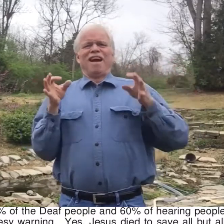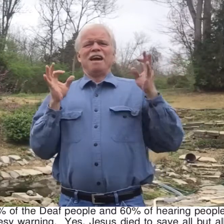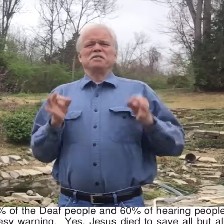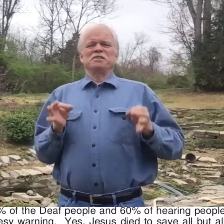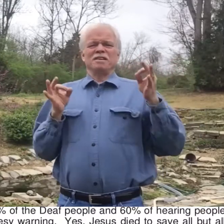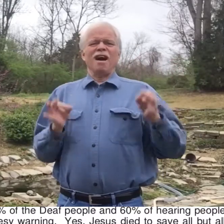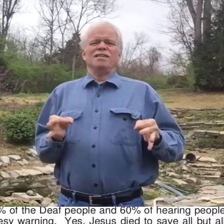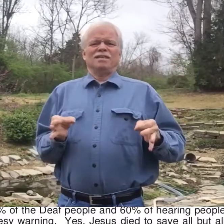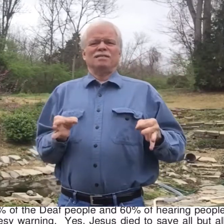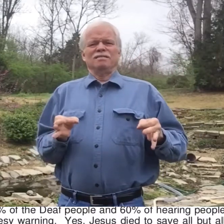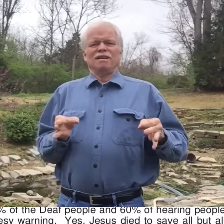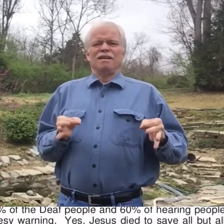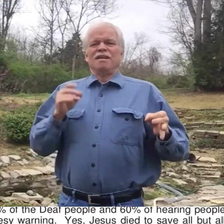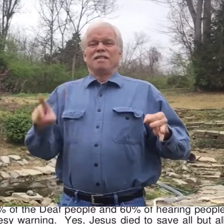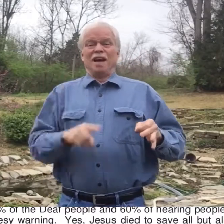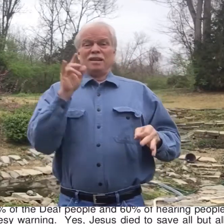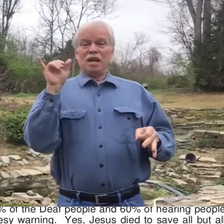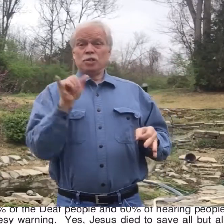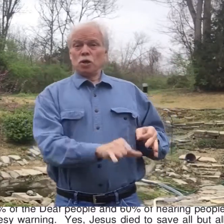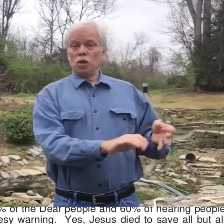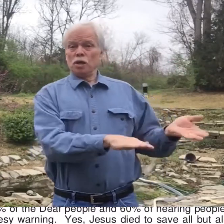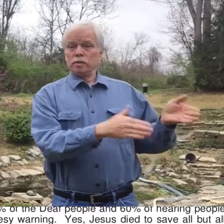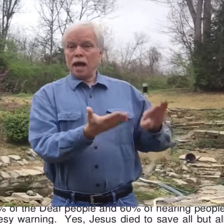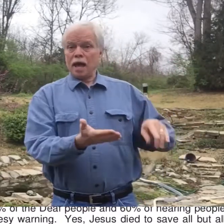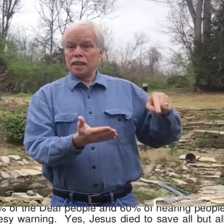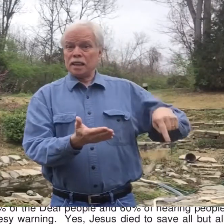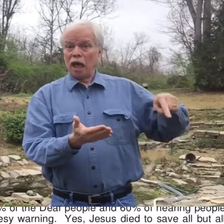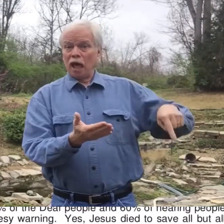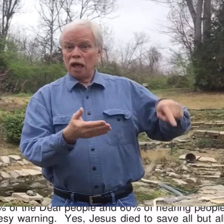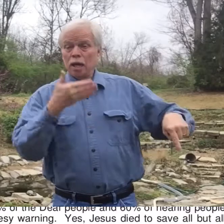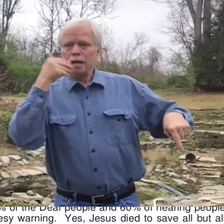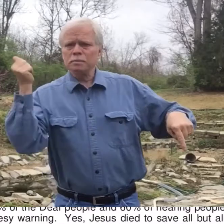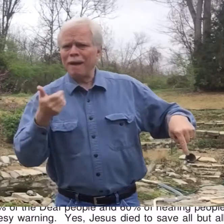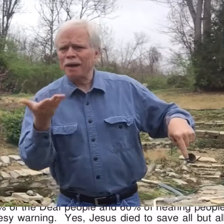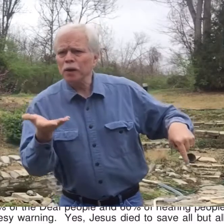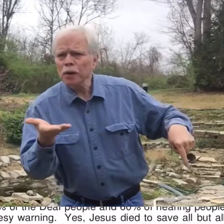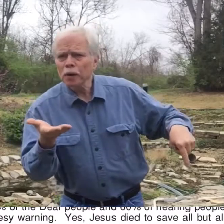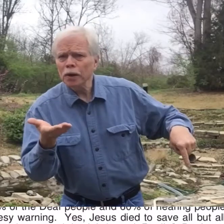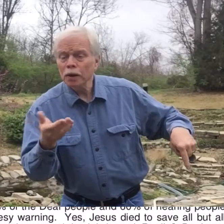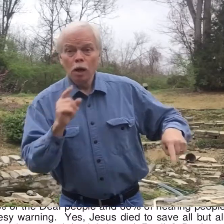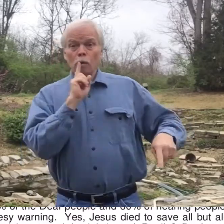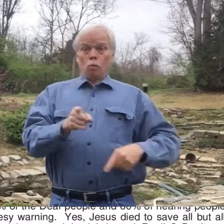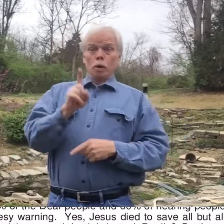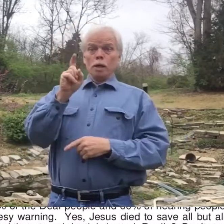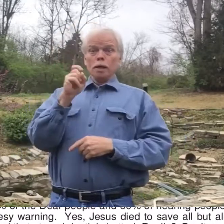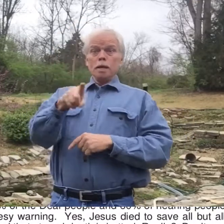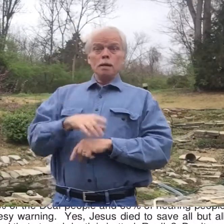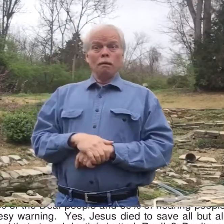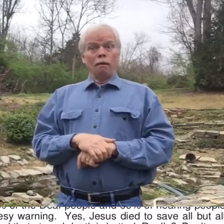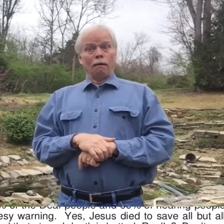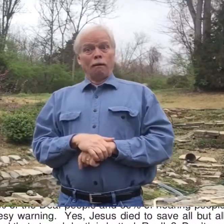have decided that eternal death is better? Really?